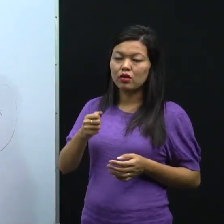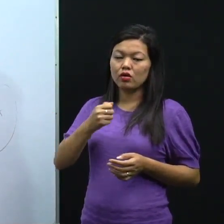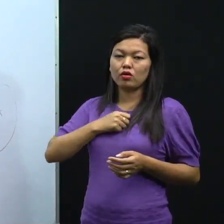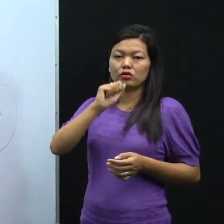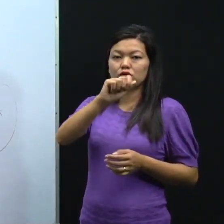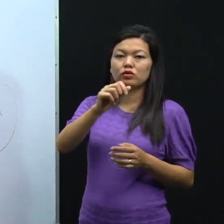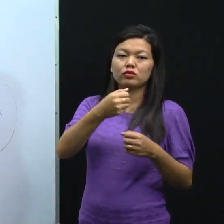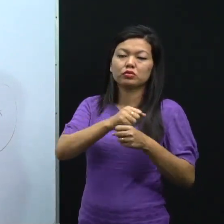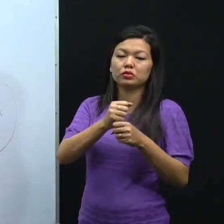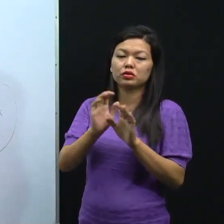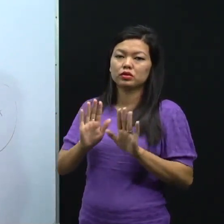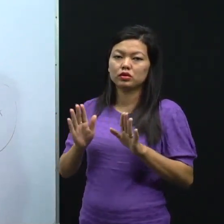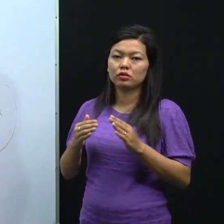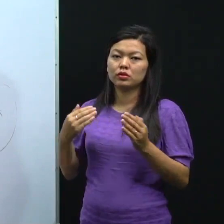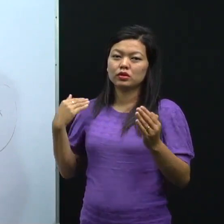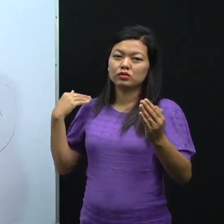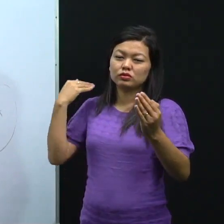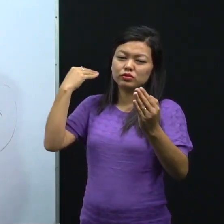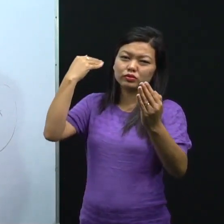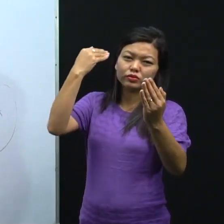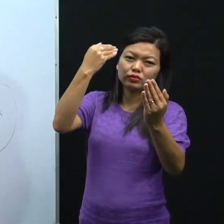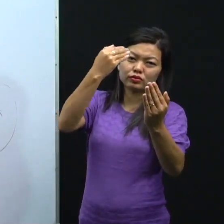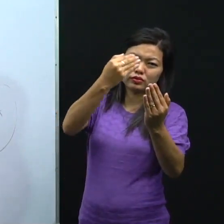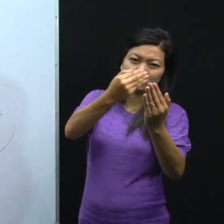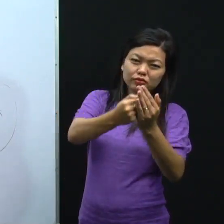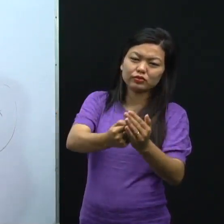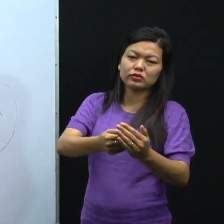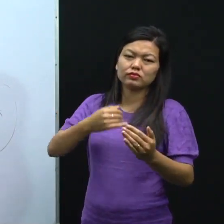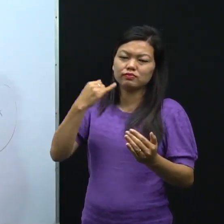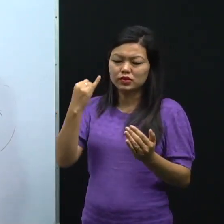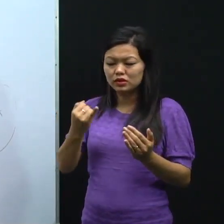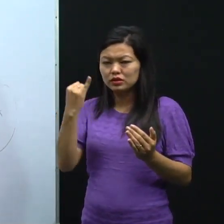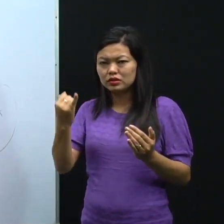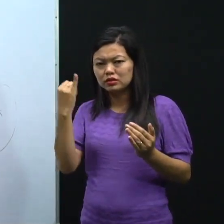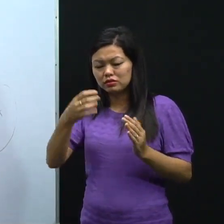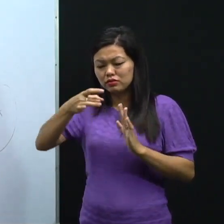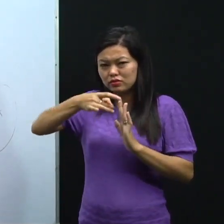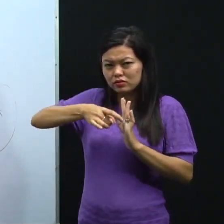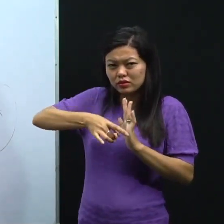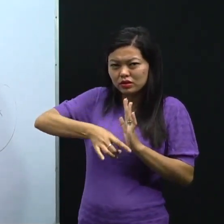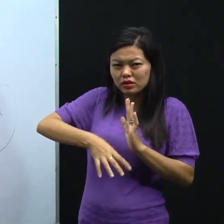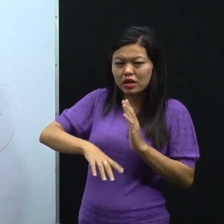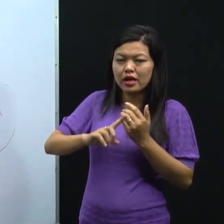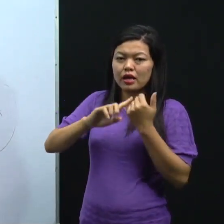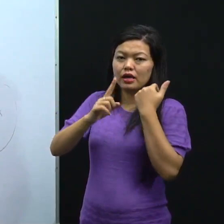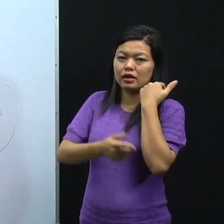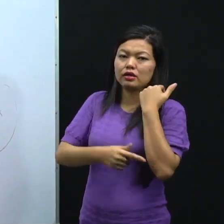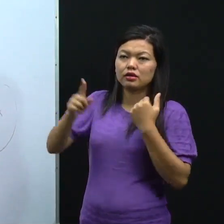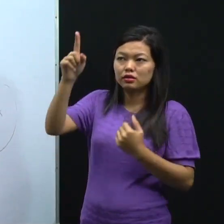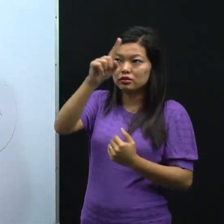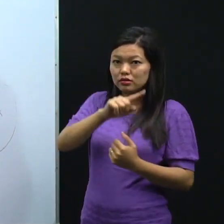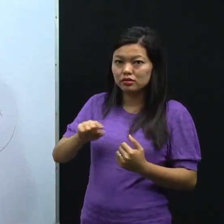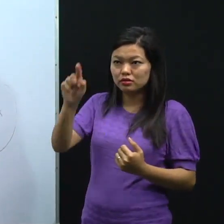been a long journey. Okay, many scientists have discovered there has been many drawbacks. So Thomson was one such